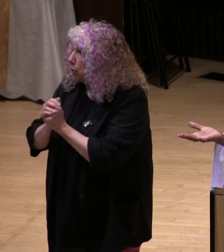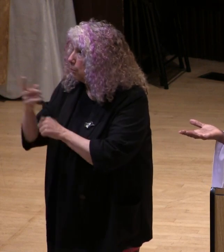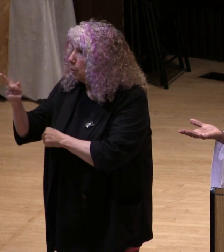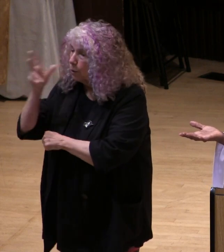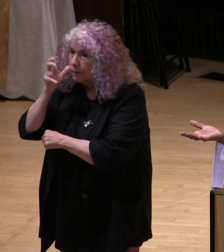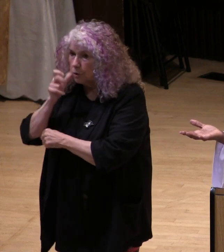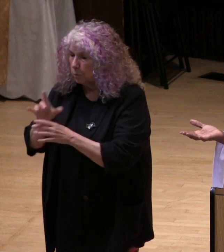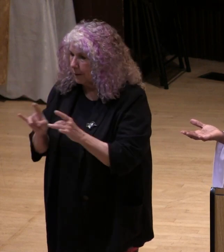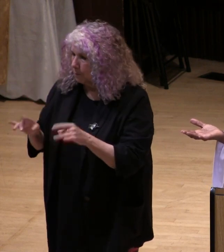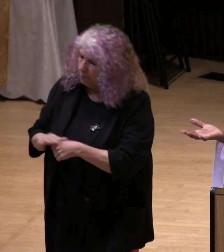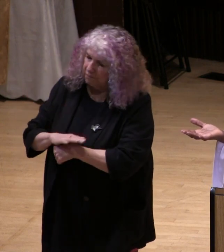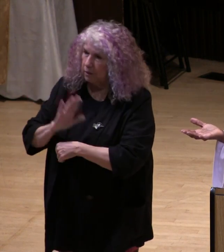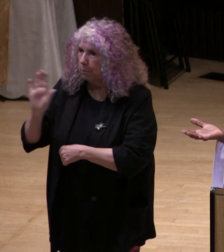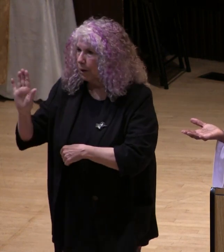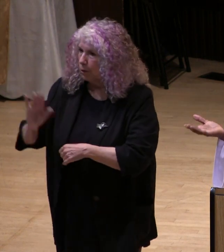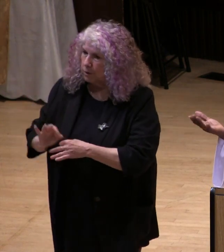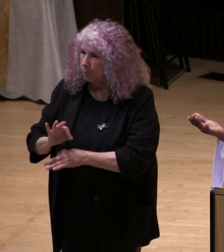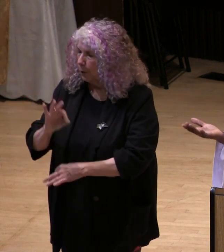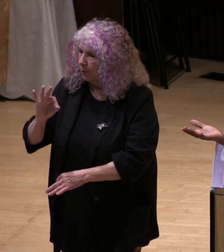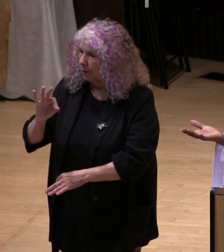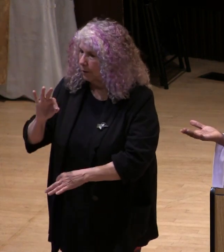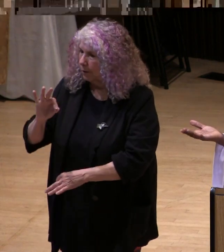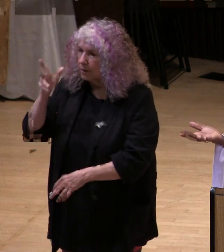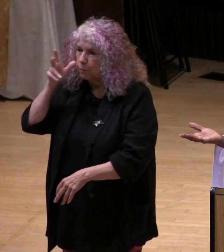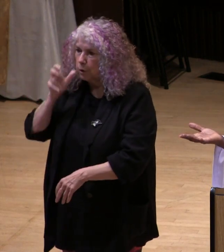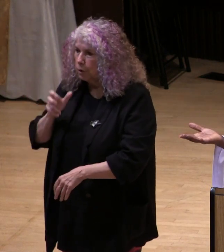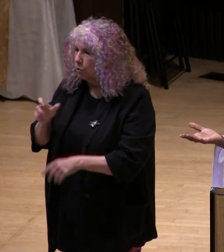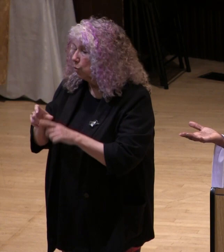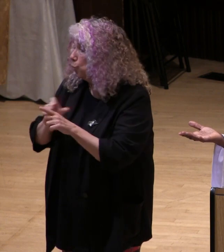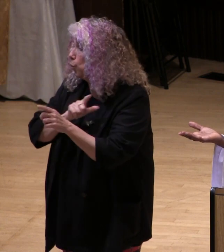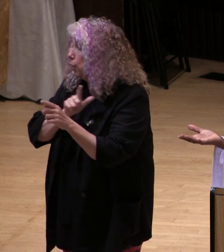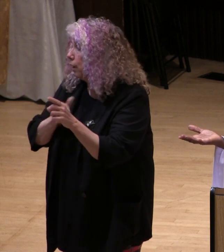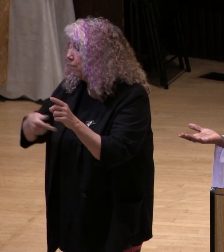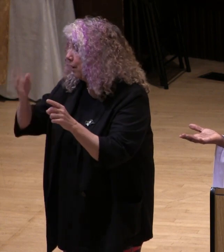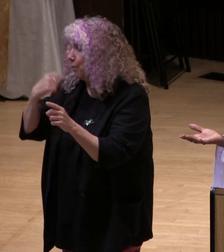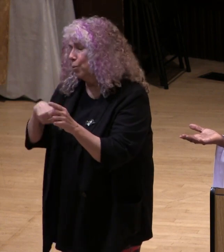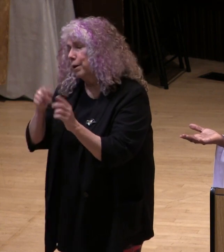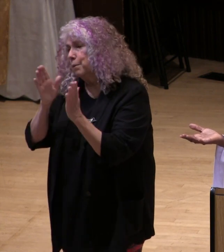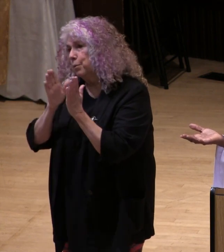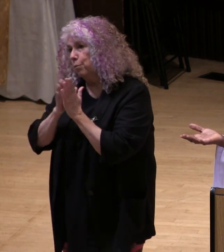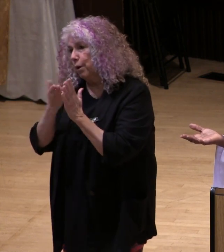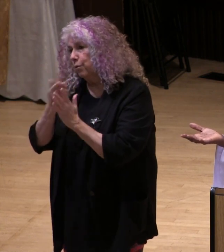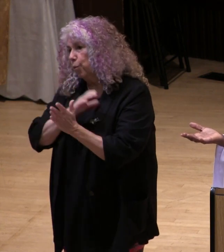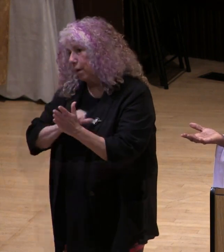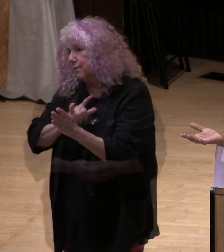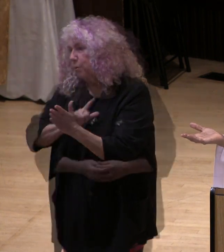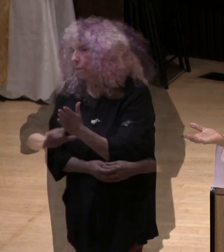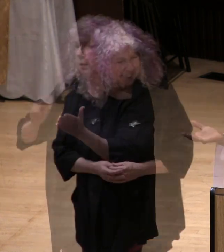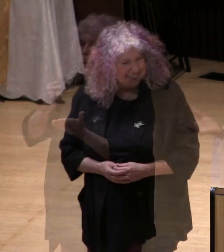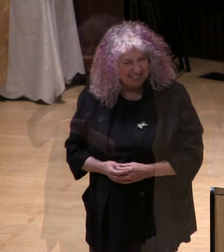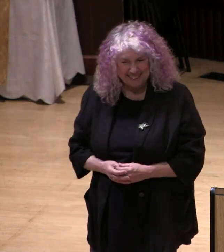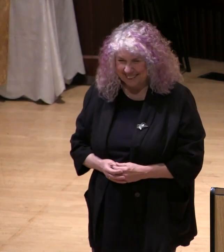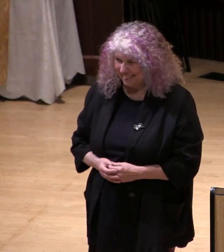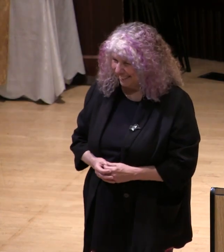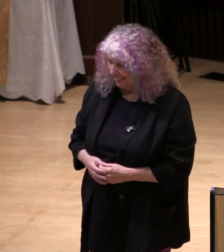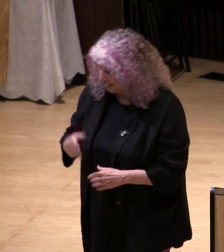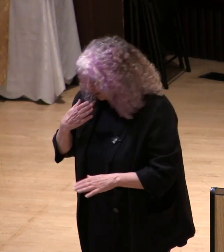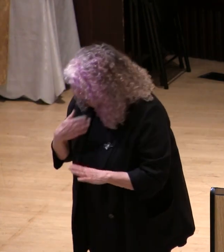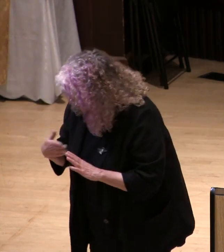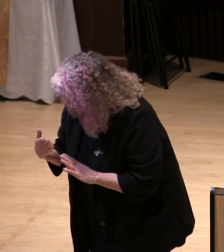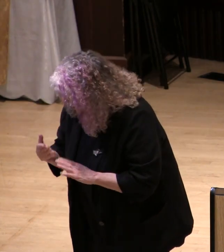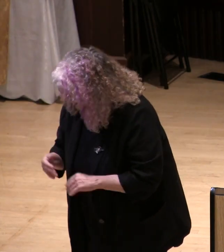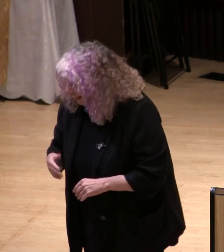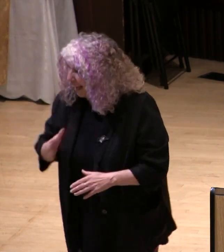to be filled up by you as we listen to the word of God. We pray through Christ our Lord. Good